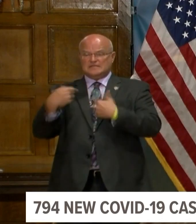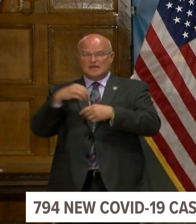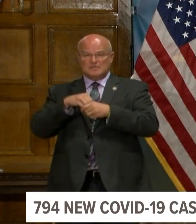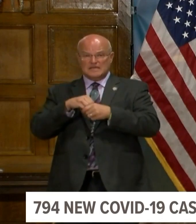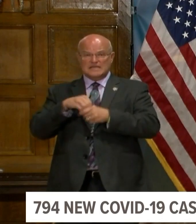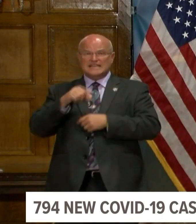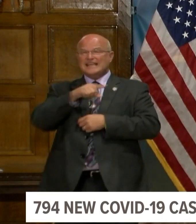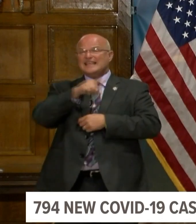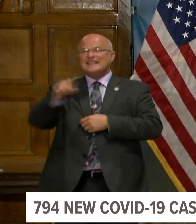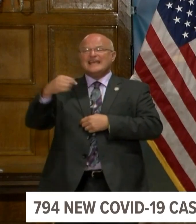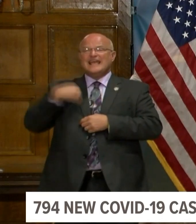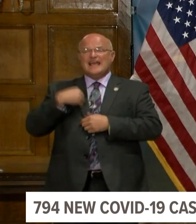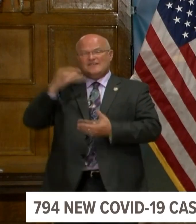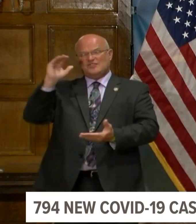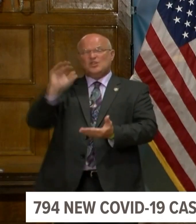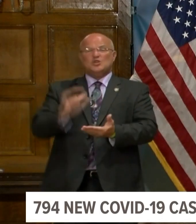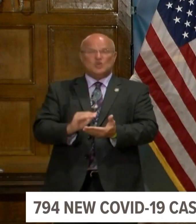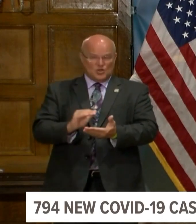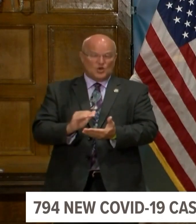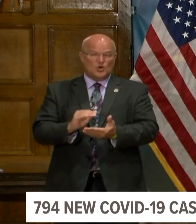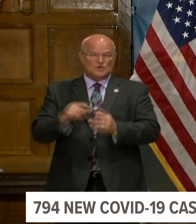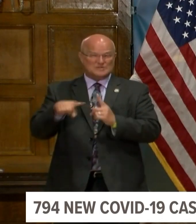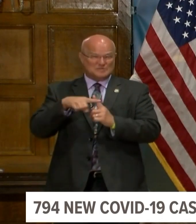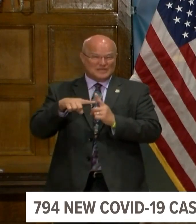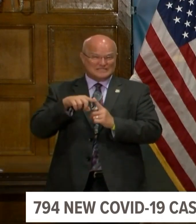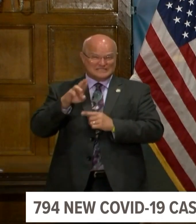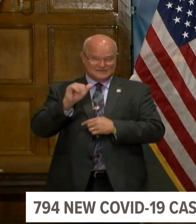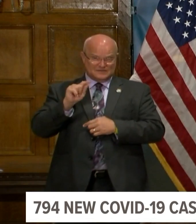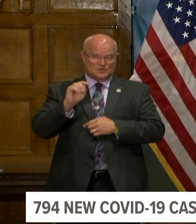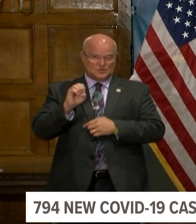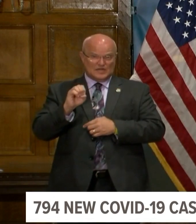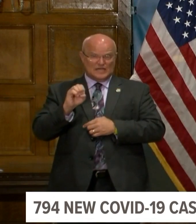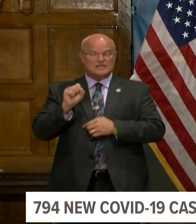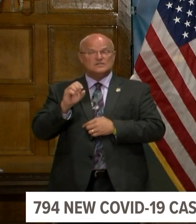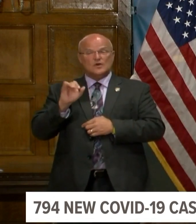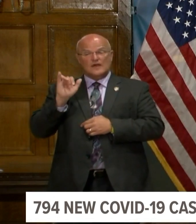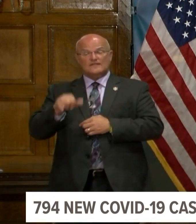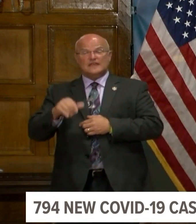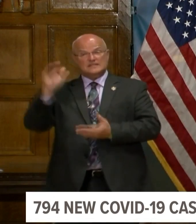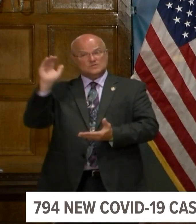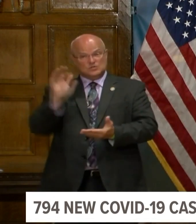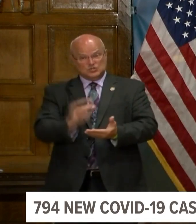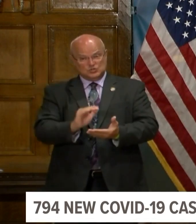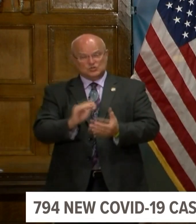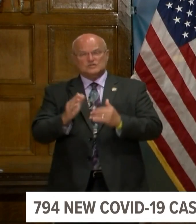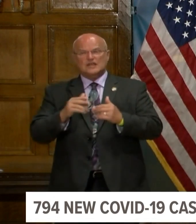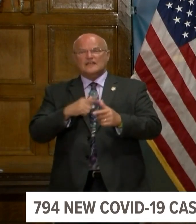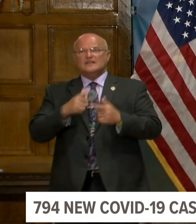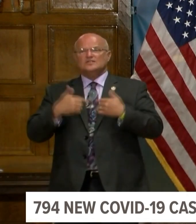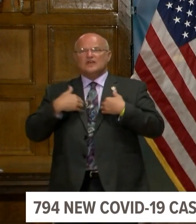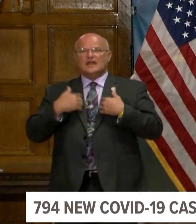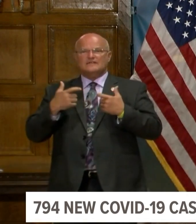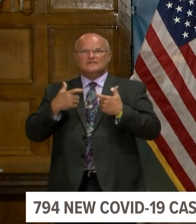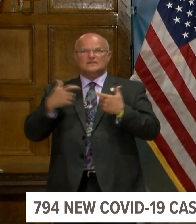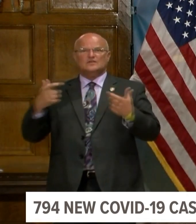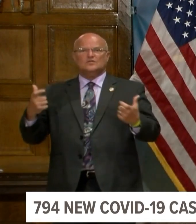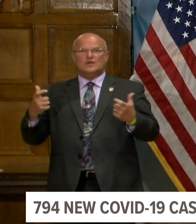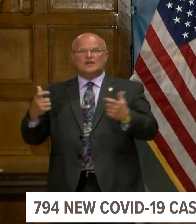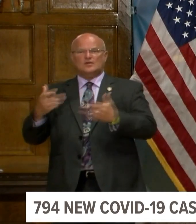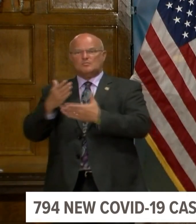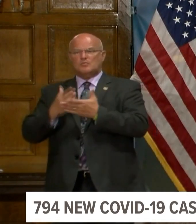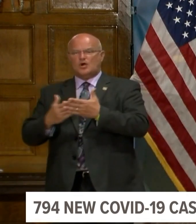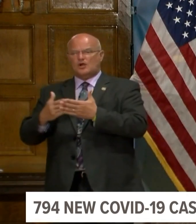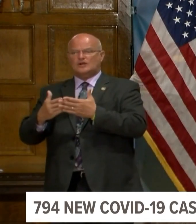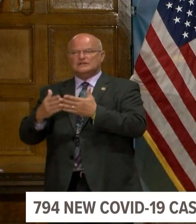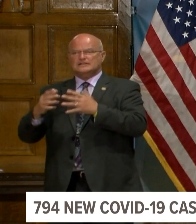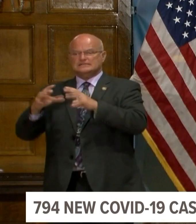they're the ones that have the lowest positivity rate. And so if that is reduced, then you're having a greater part